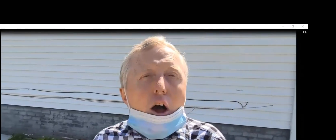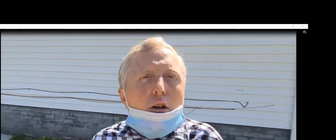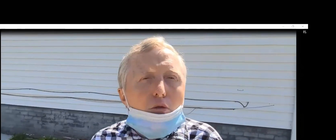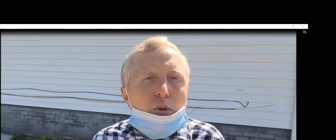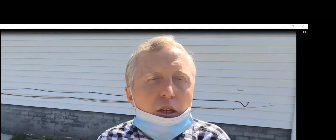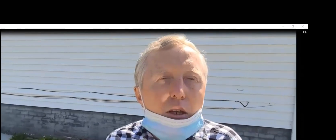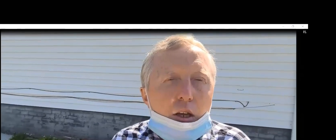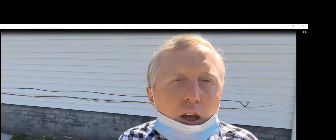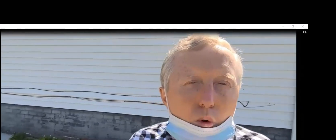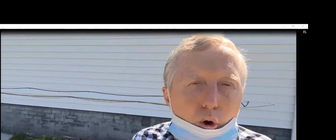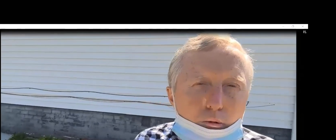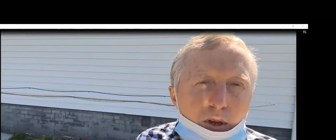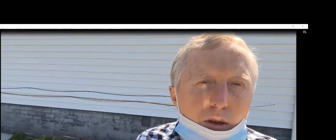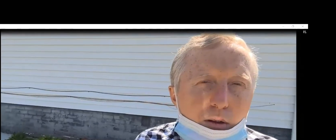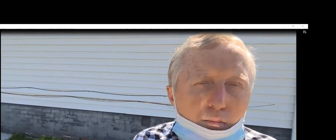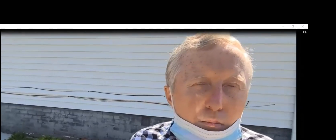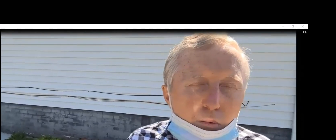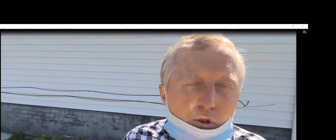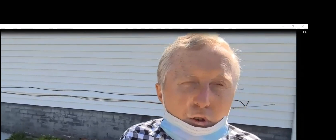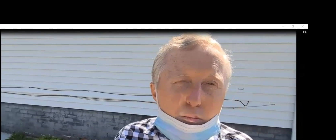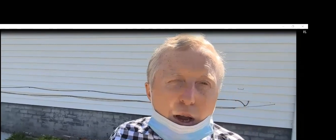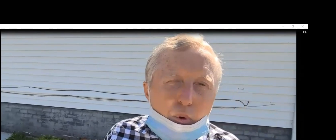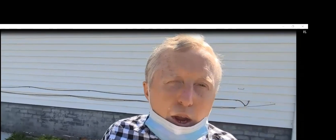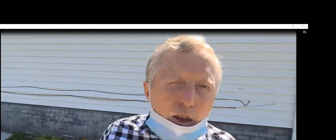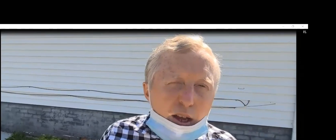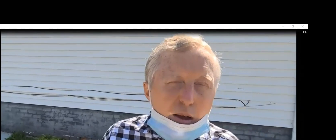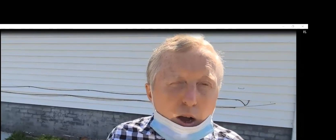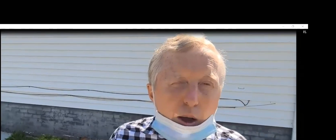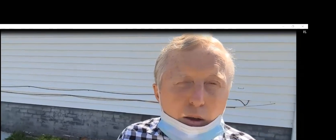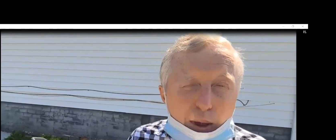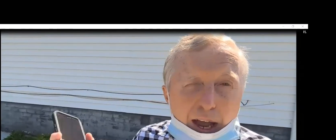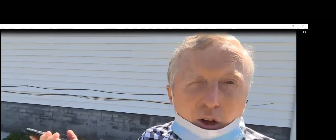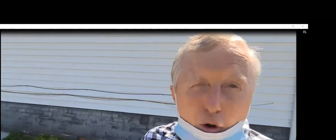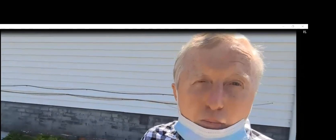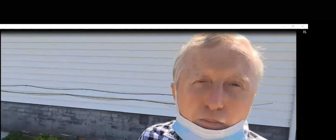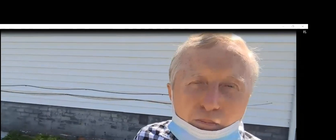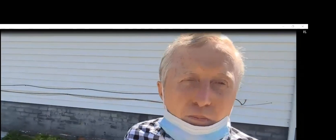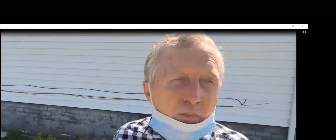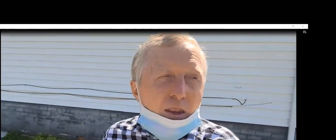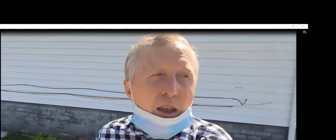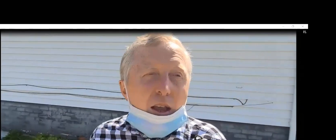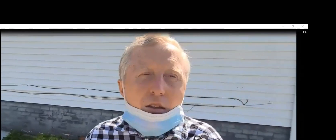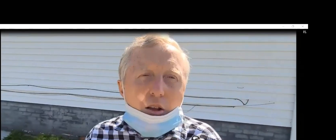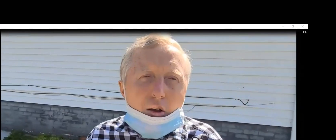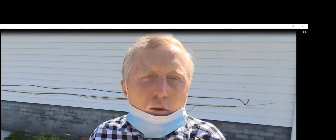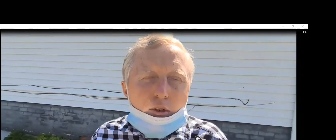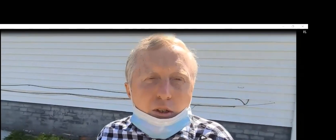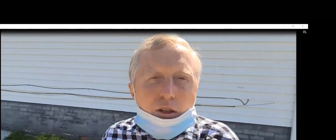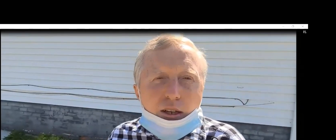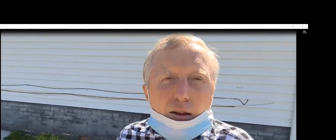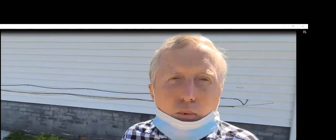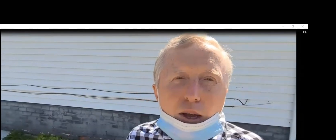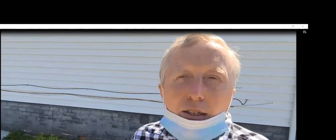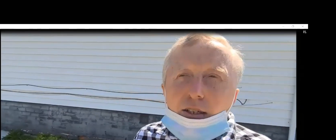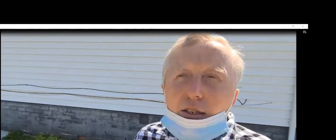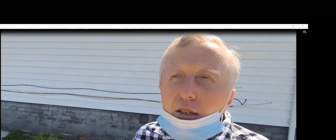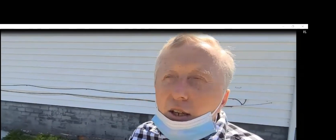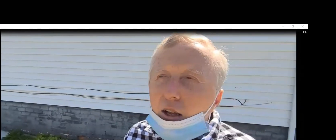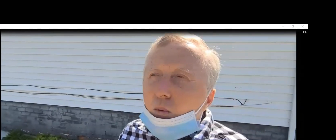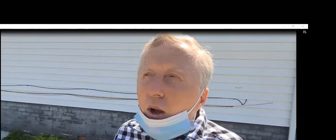They can talk to me and work me to my way back home. And so that's